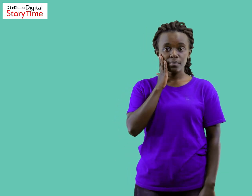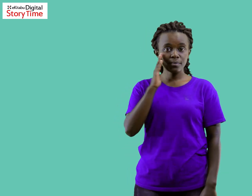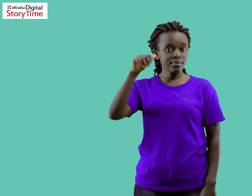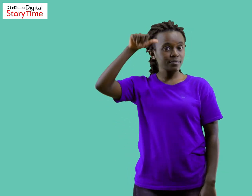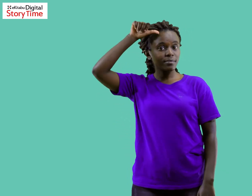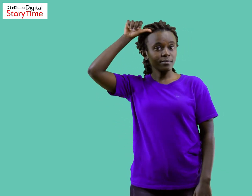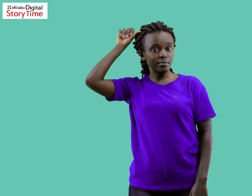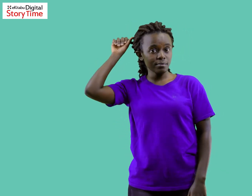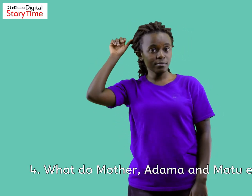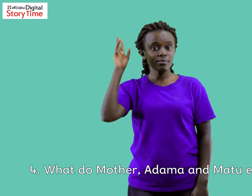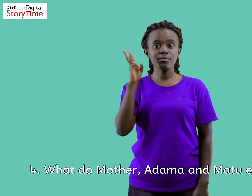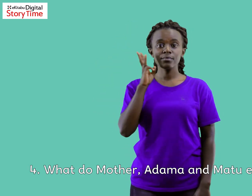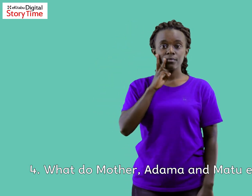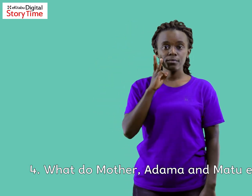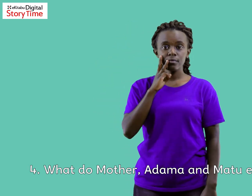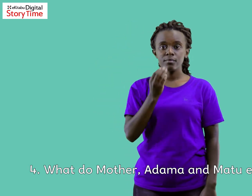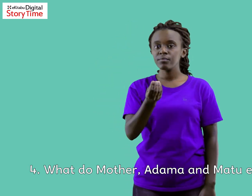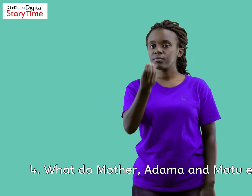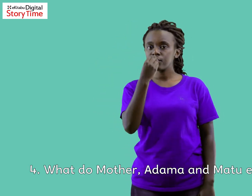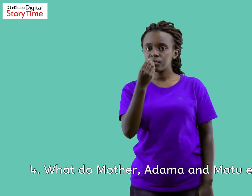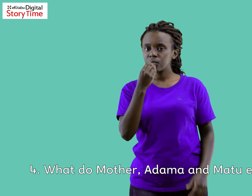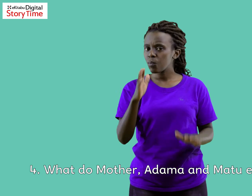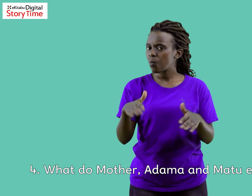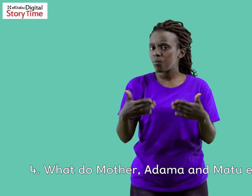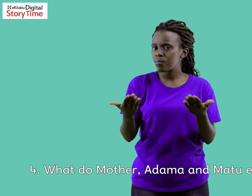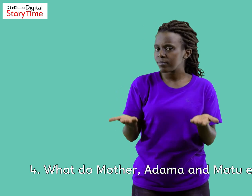Number 4. What do Mother, Adama, and Matu eat?